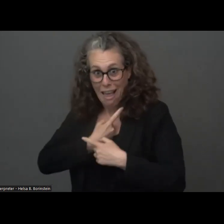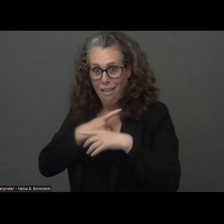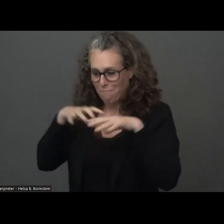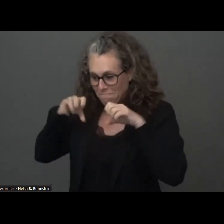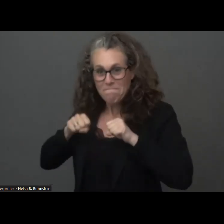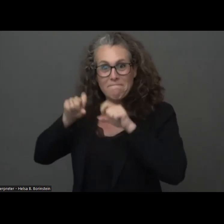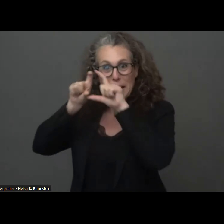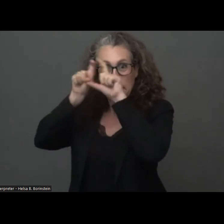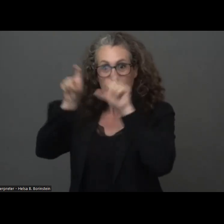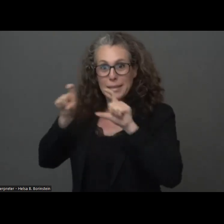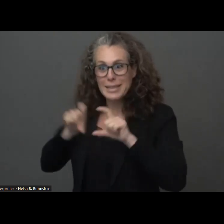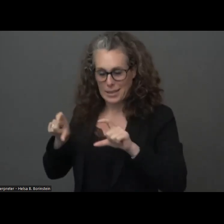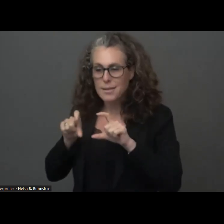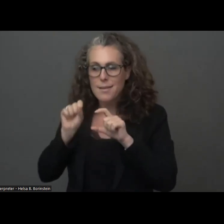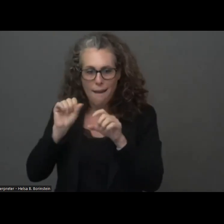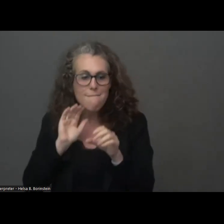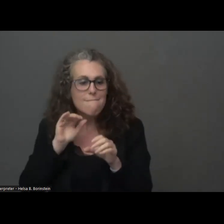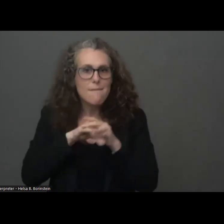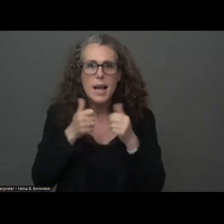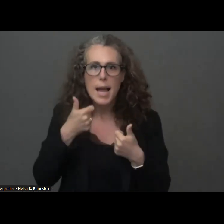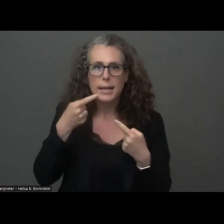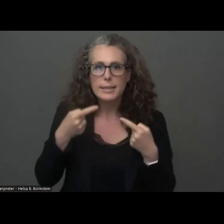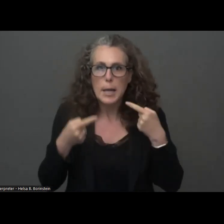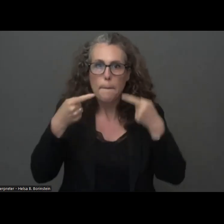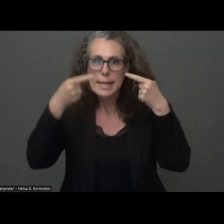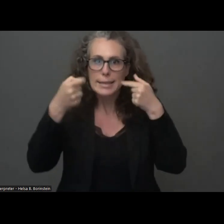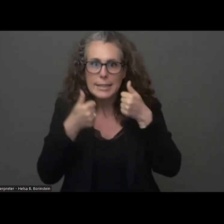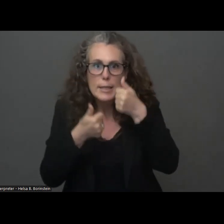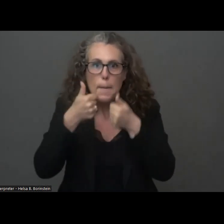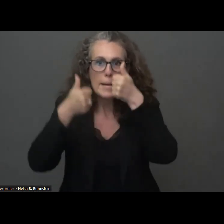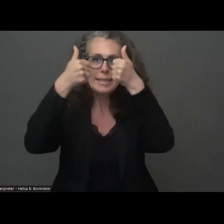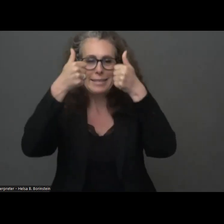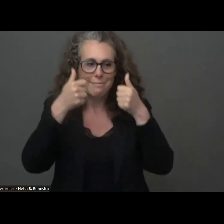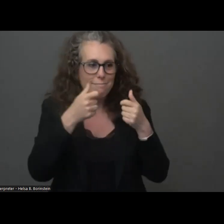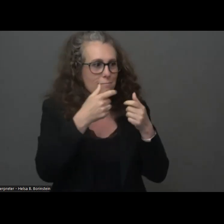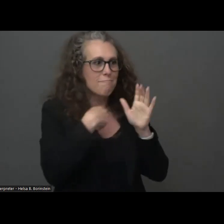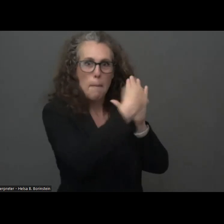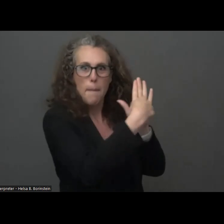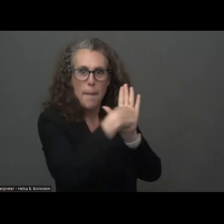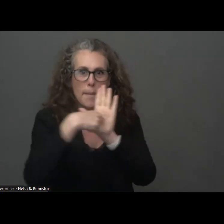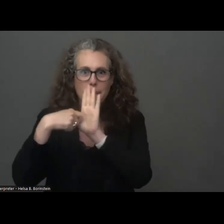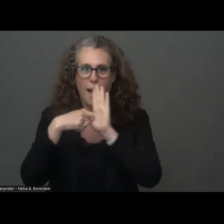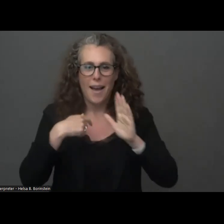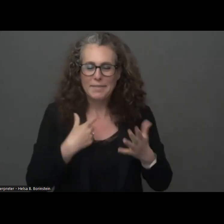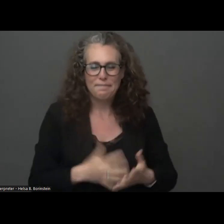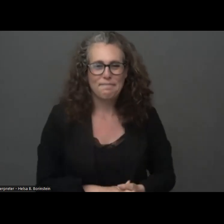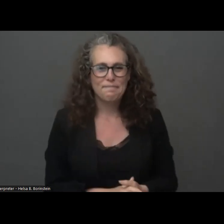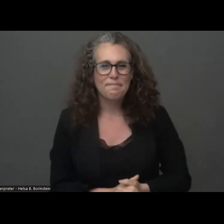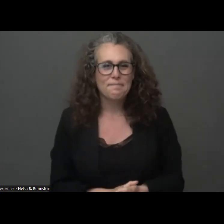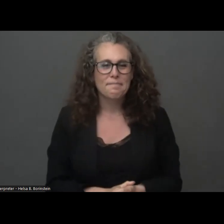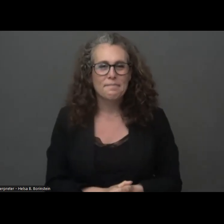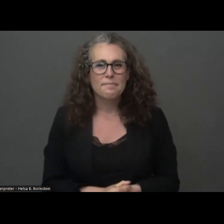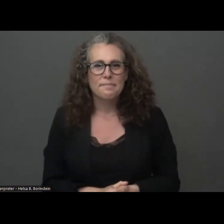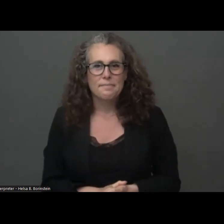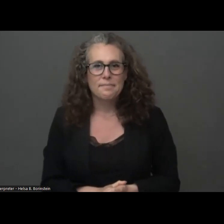that so many global companies manage on a daily basis. We've also got the opportunity to look, because